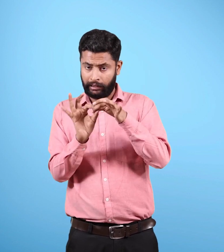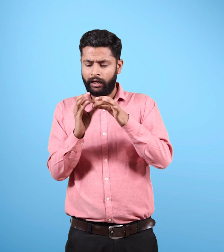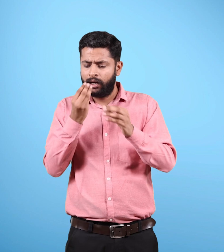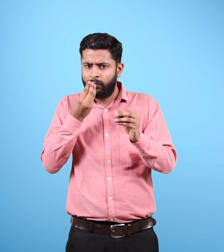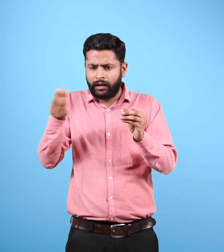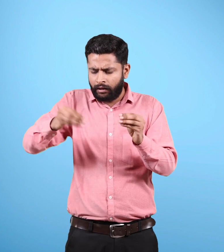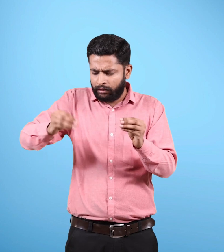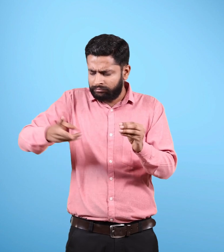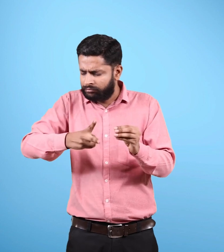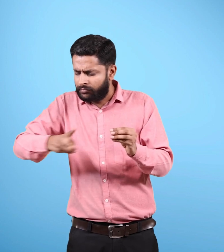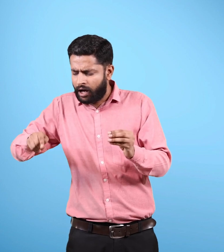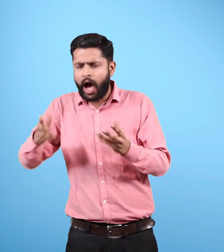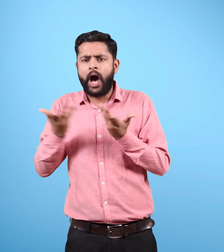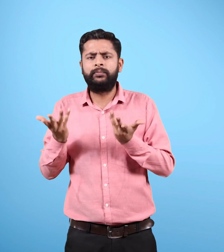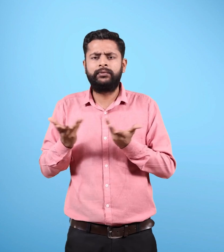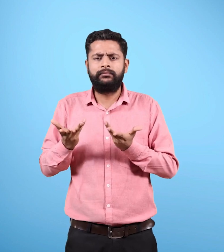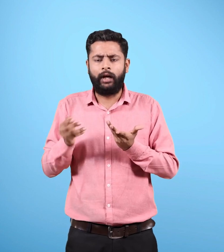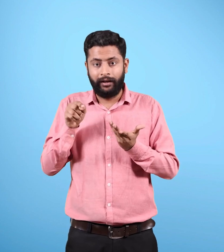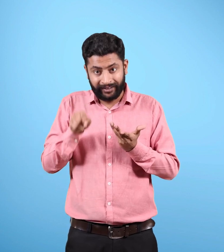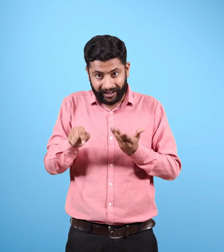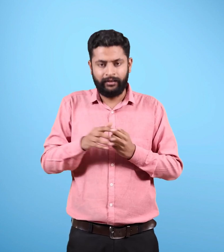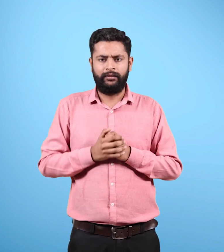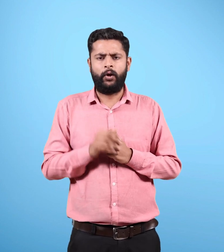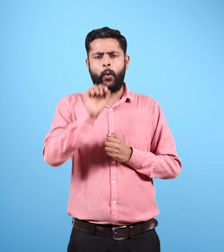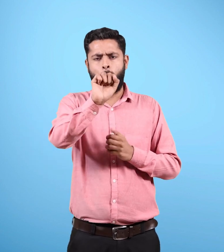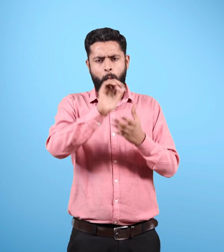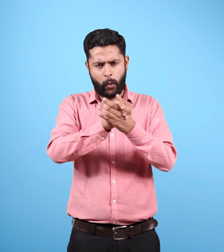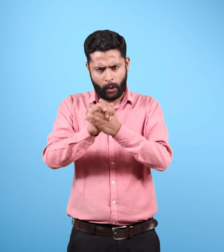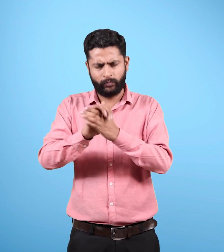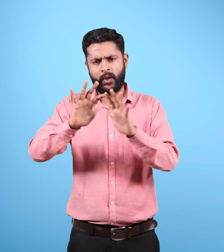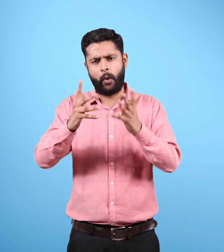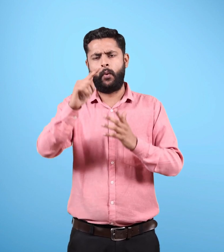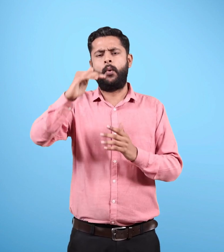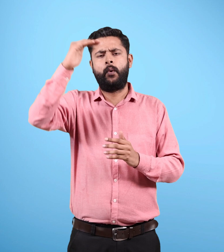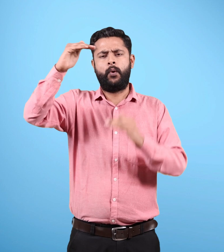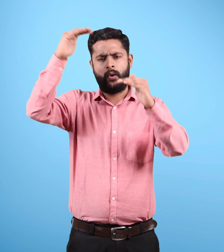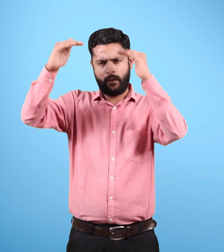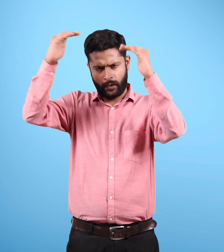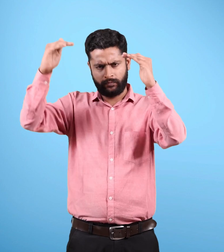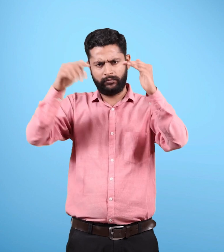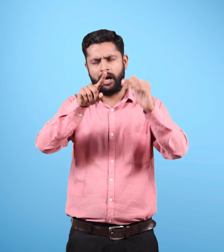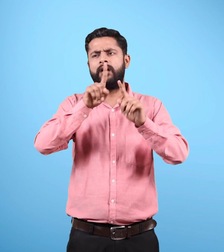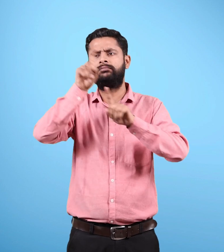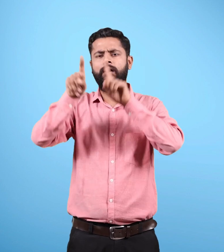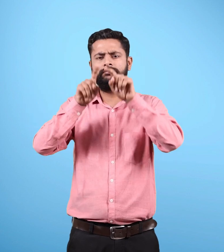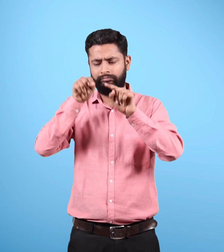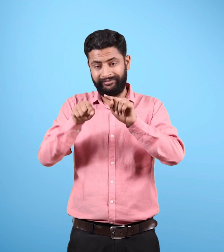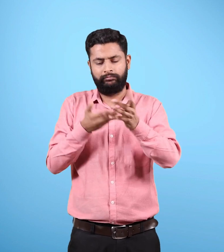what ingredients are used to prepare these by discussing with your friends and elders